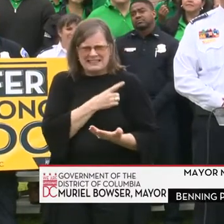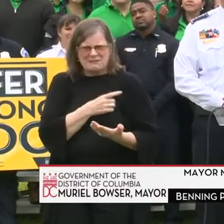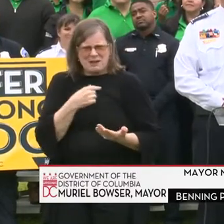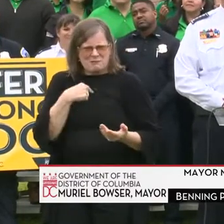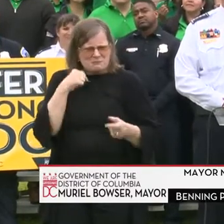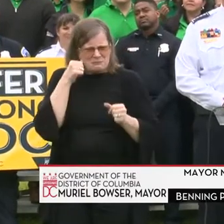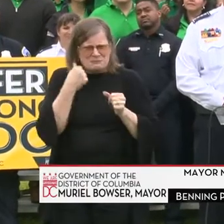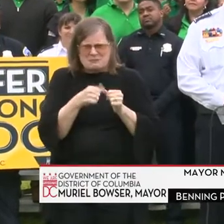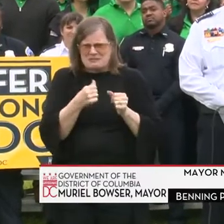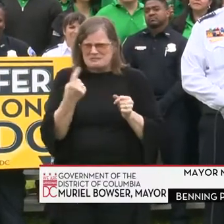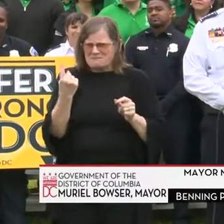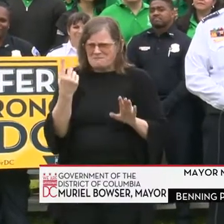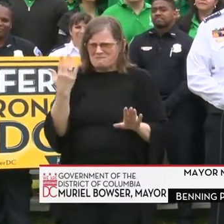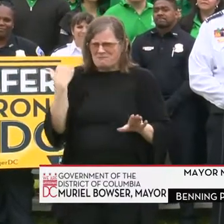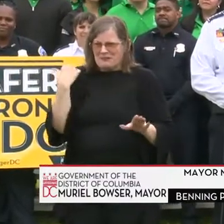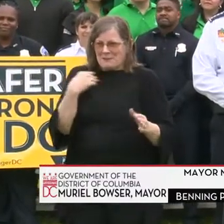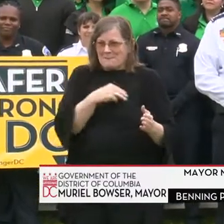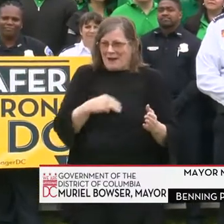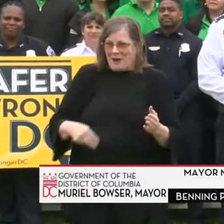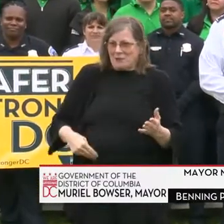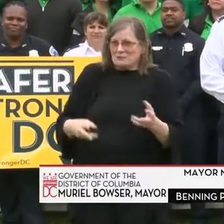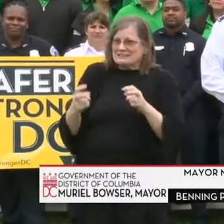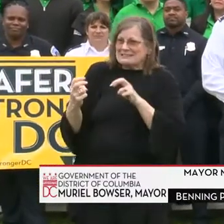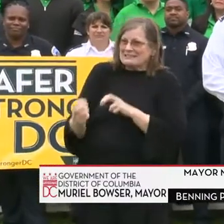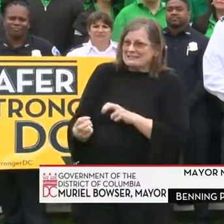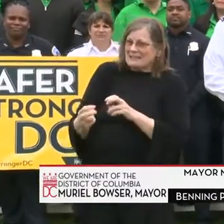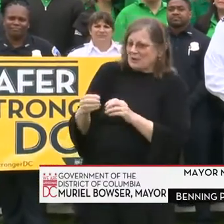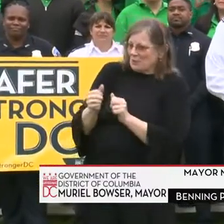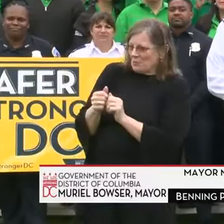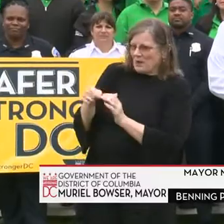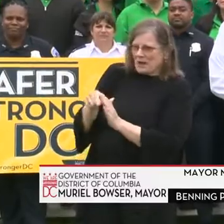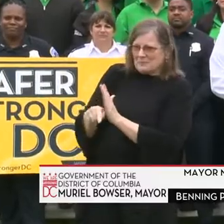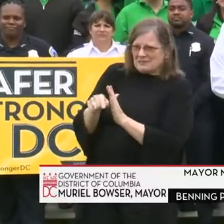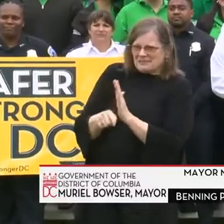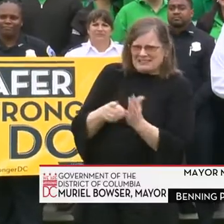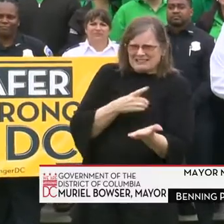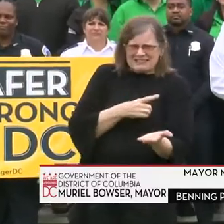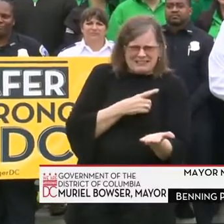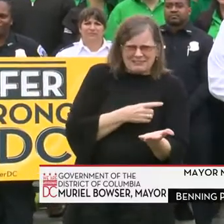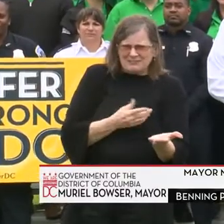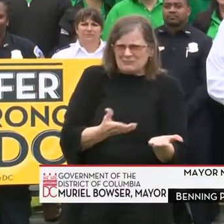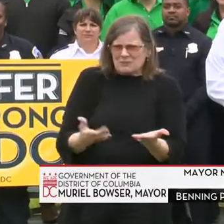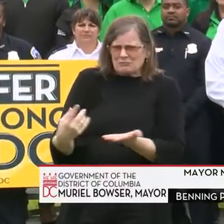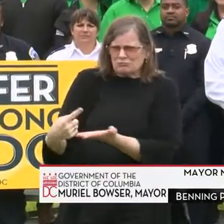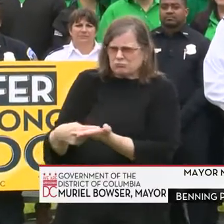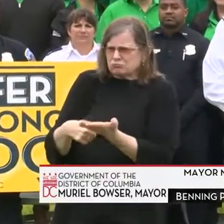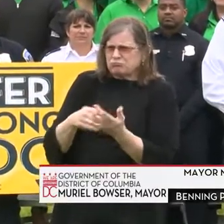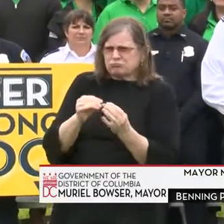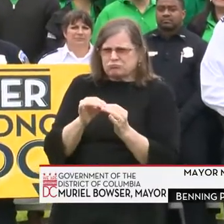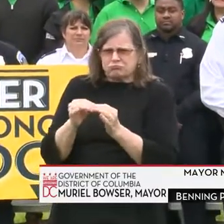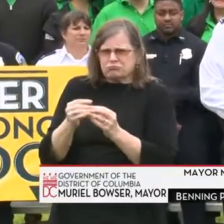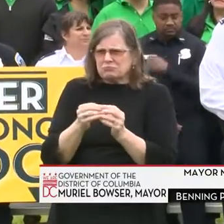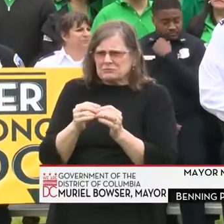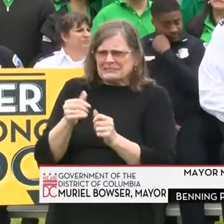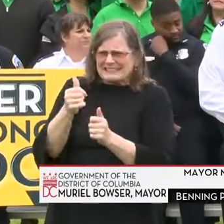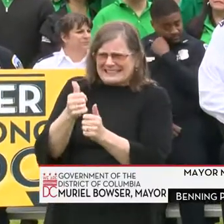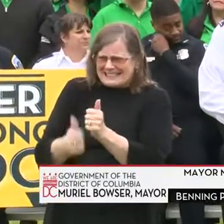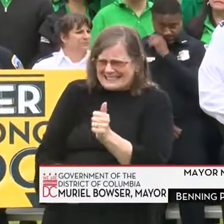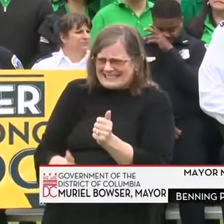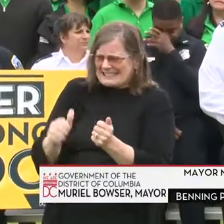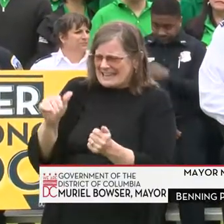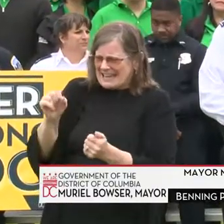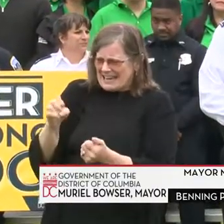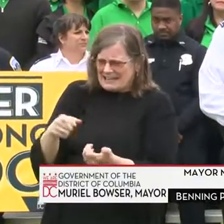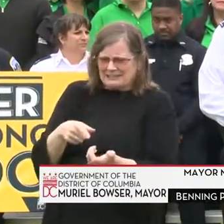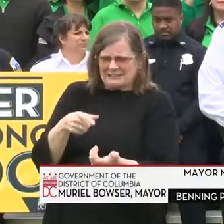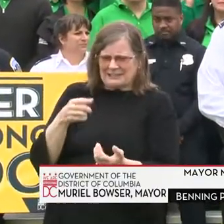sitting down with homicide detectives to go case by case. You know, why did you choose to do that, and what did you learn from your conversations